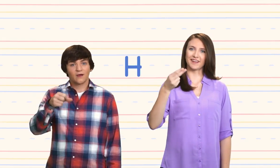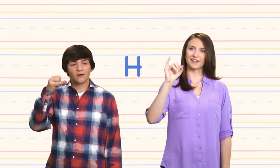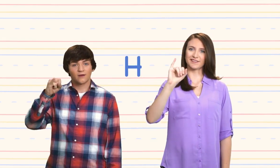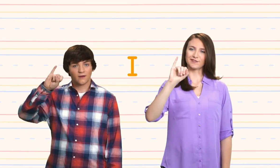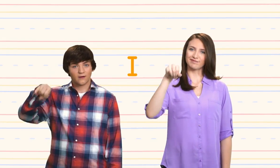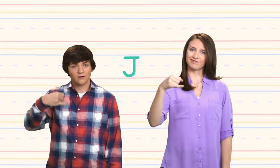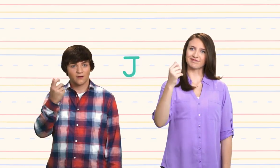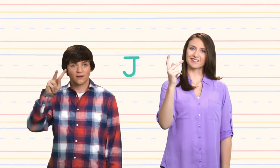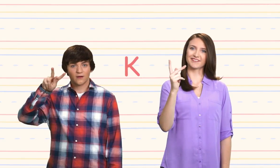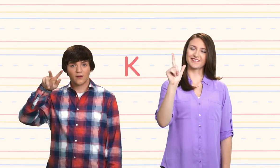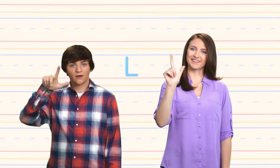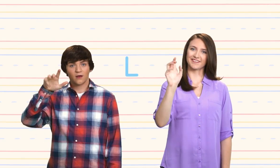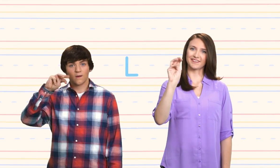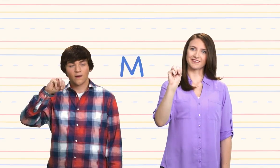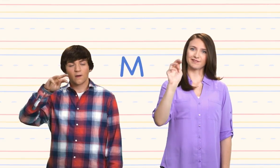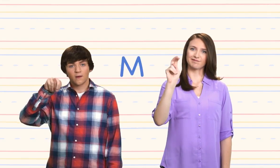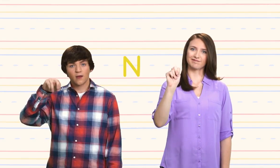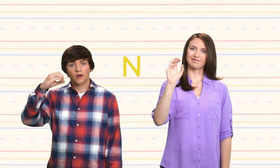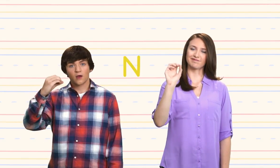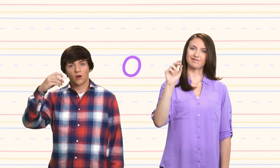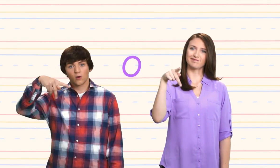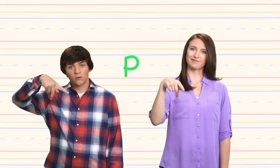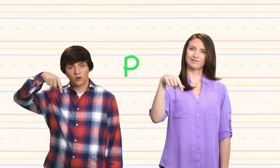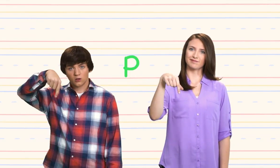H I J K L M N O P Q